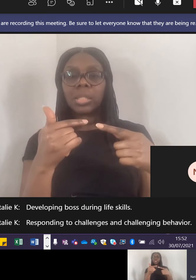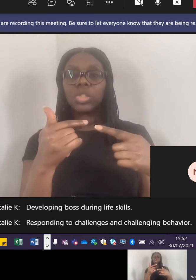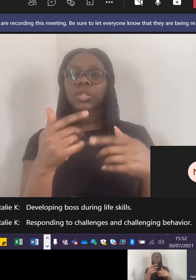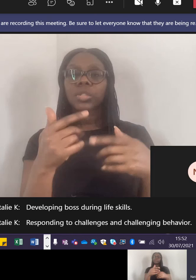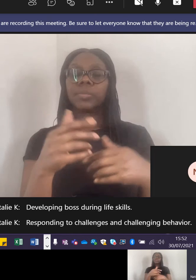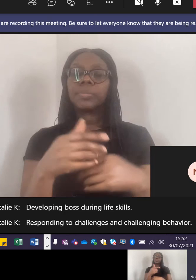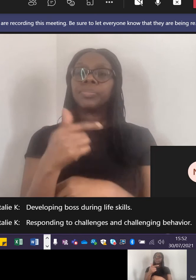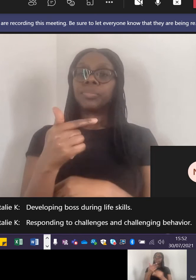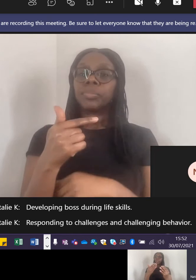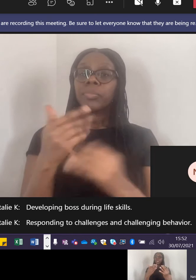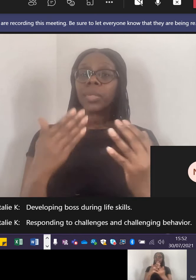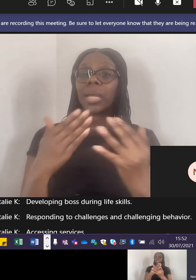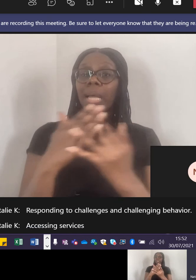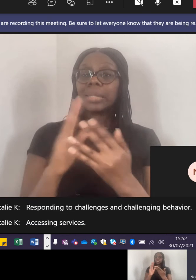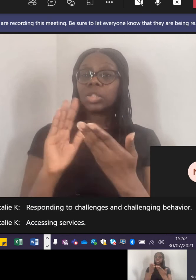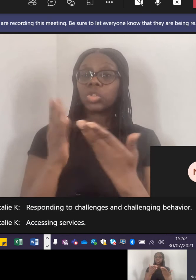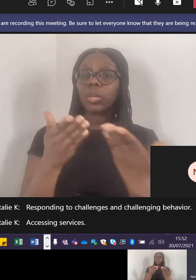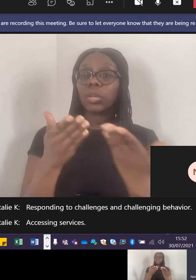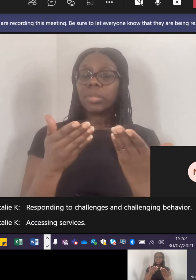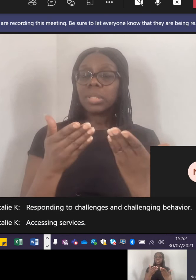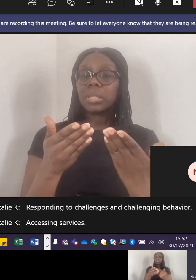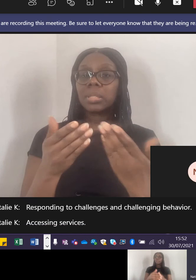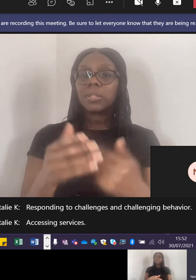accessing services,